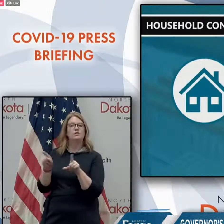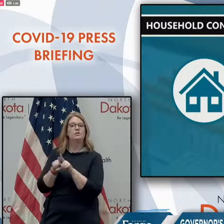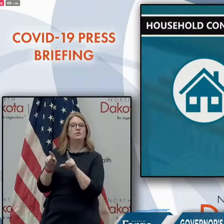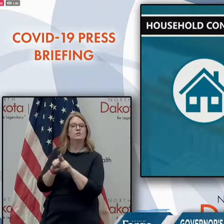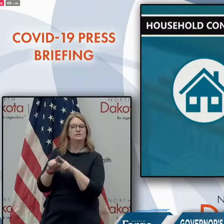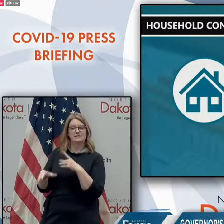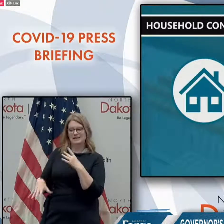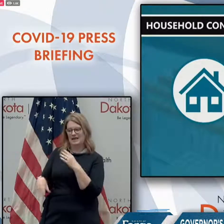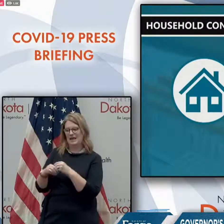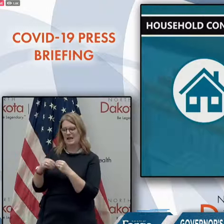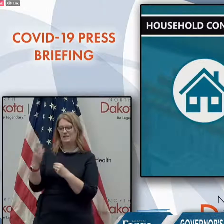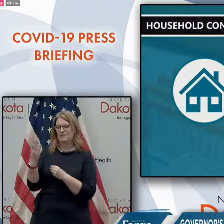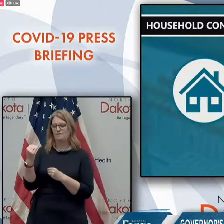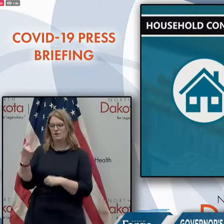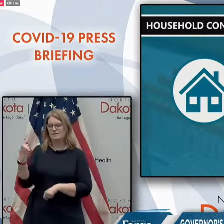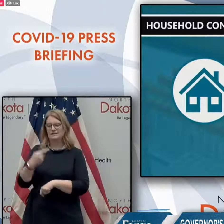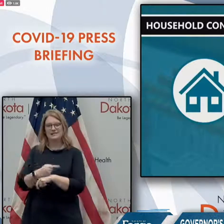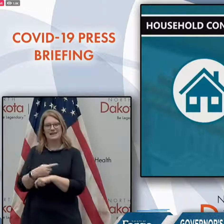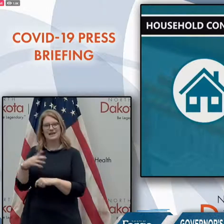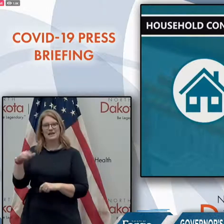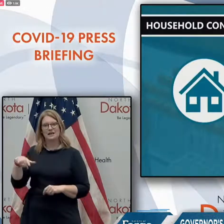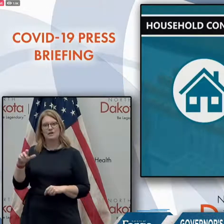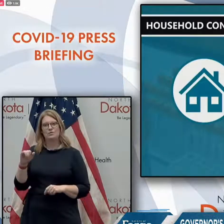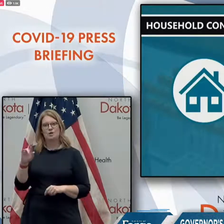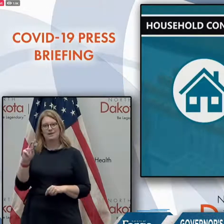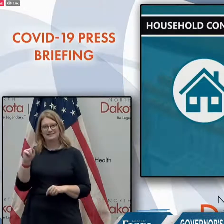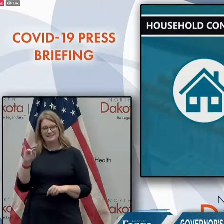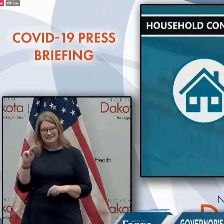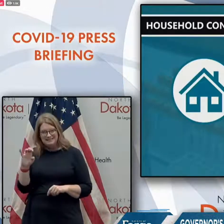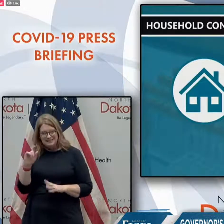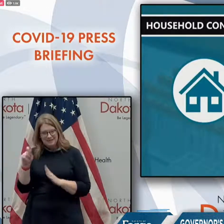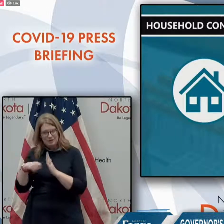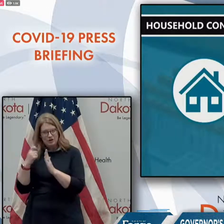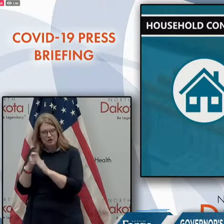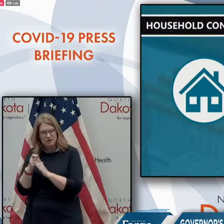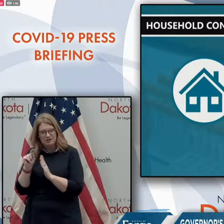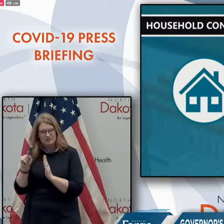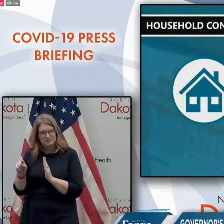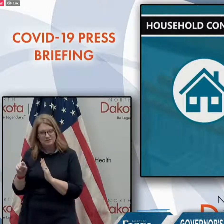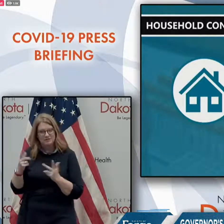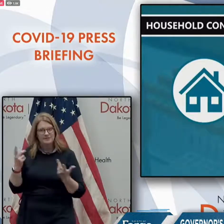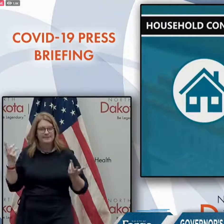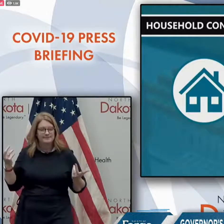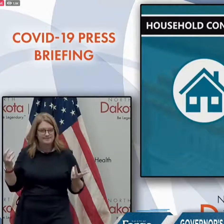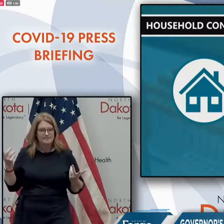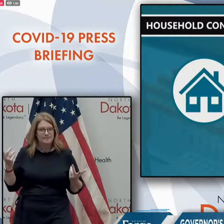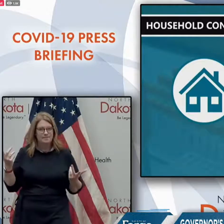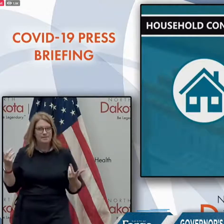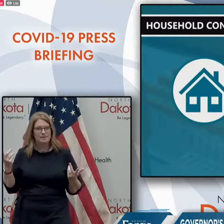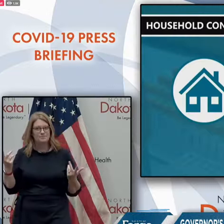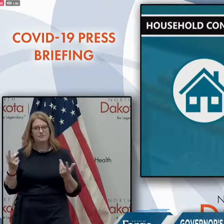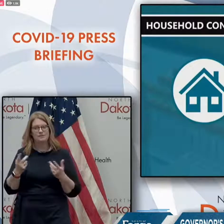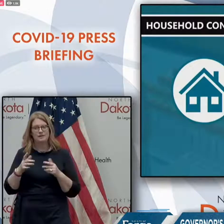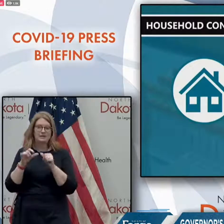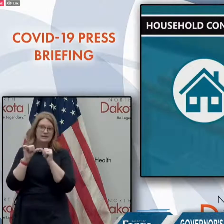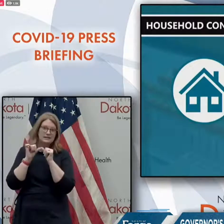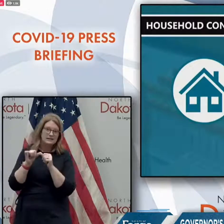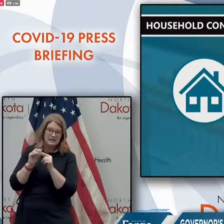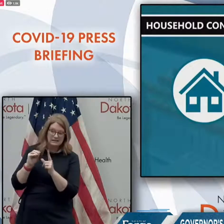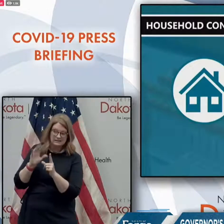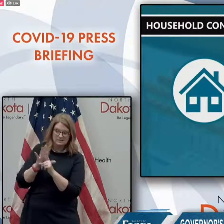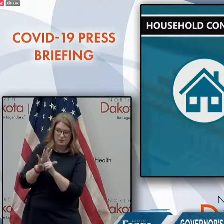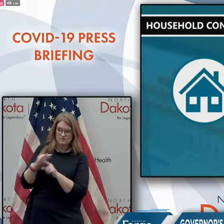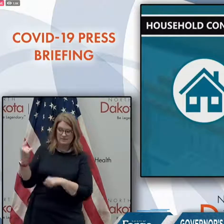the 14-day quarantine period for yourself to that, because it could be, you know, you're continuously exposed for